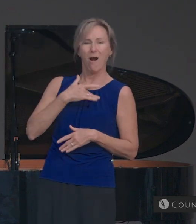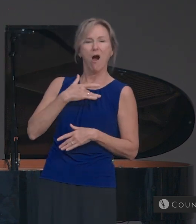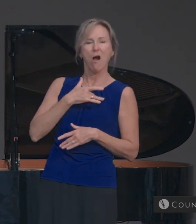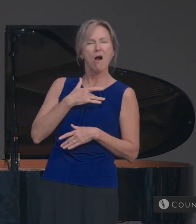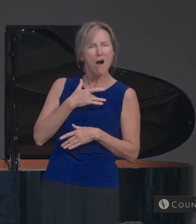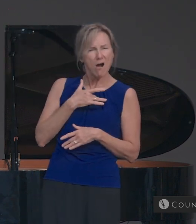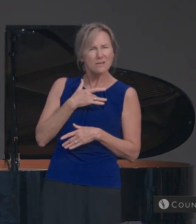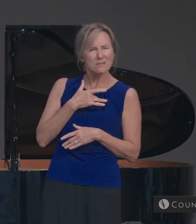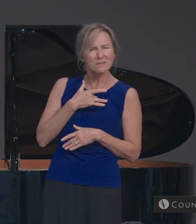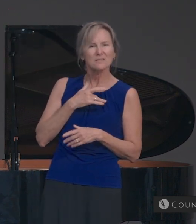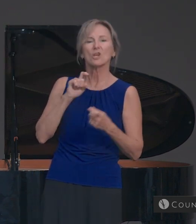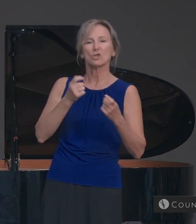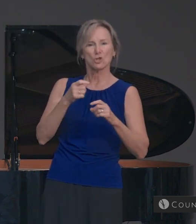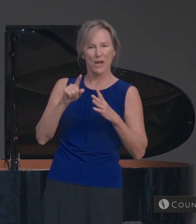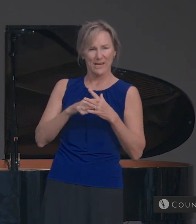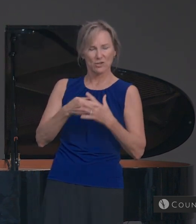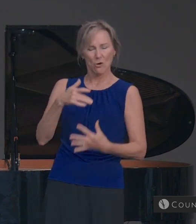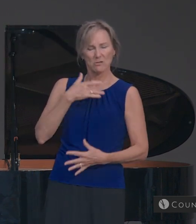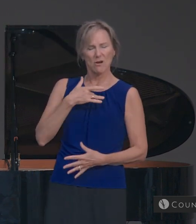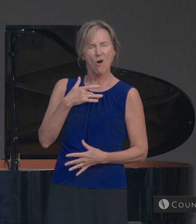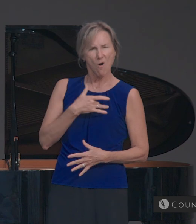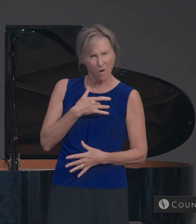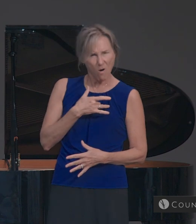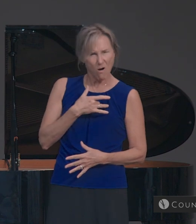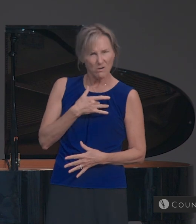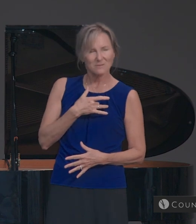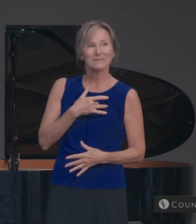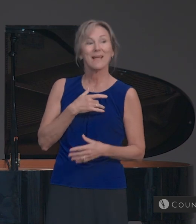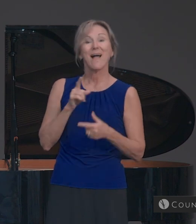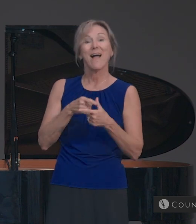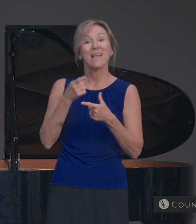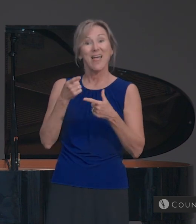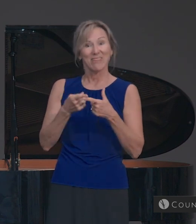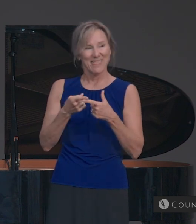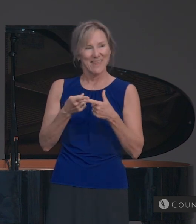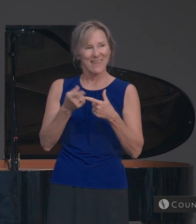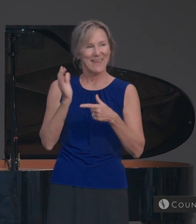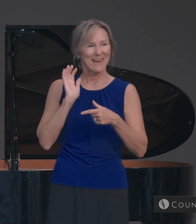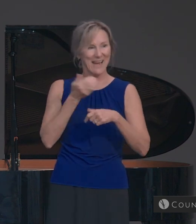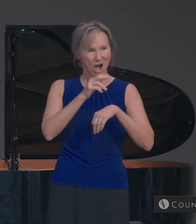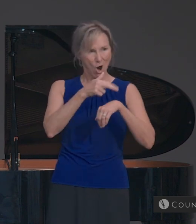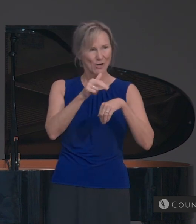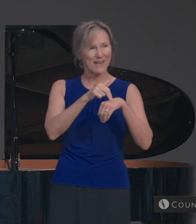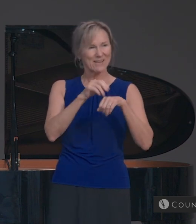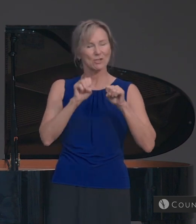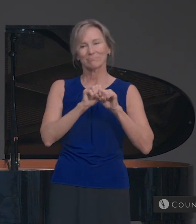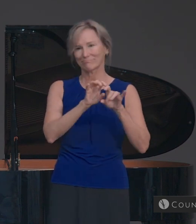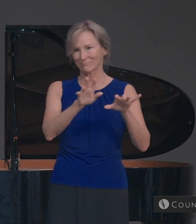change will start. That's how it'll happen, as we take seriously the Word of God.